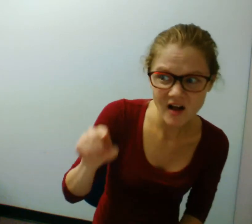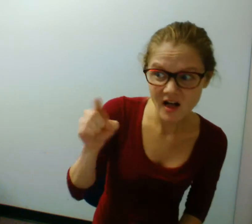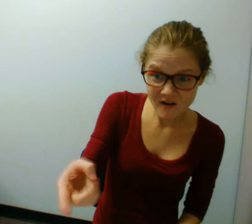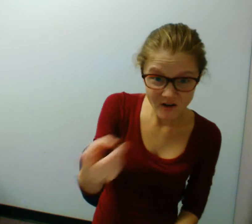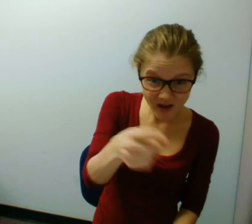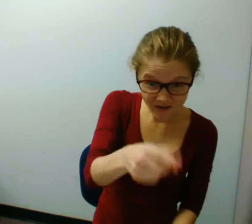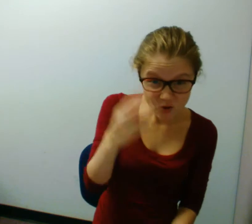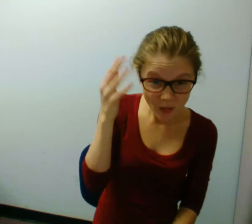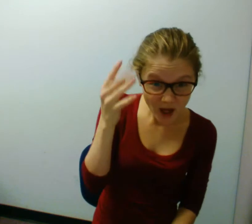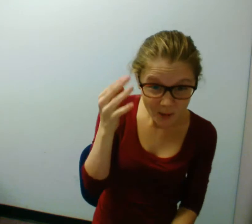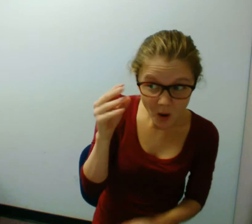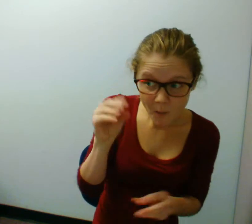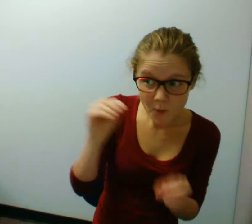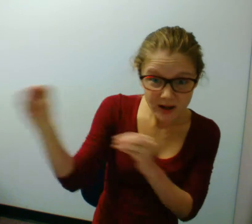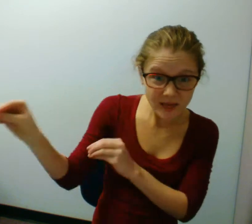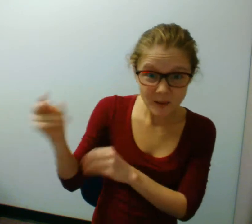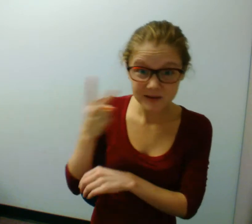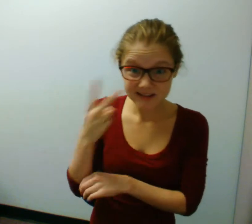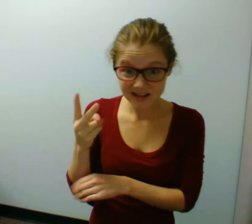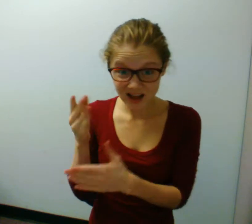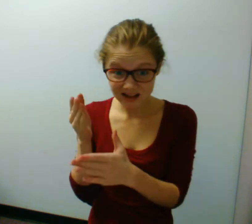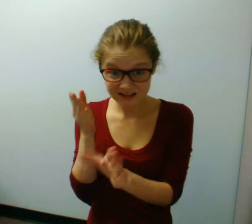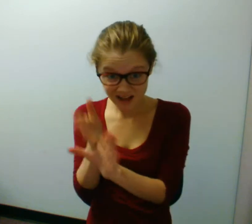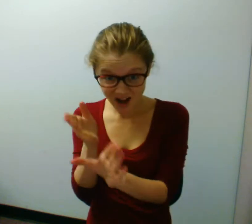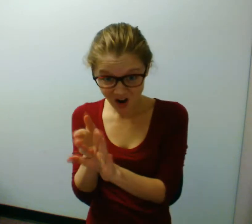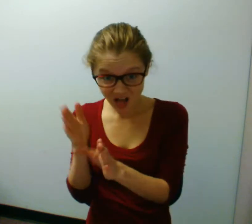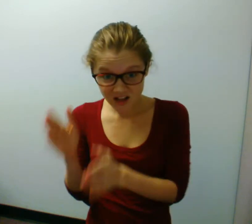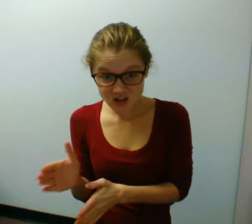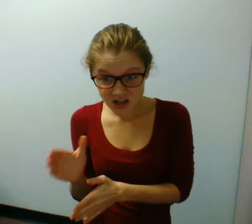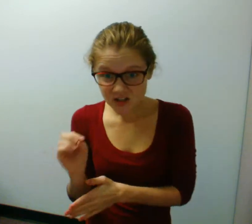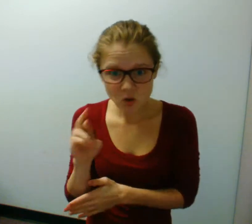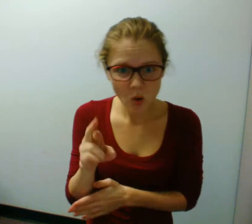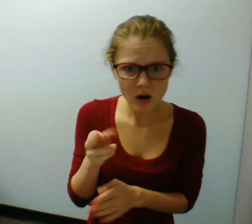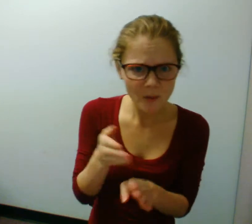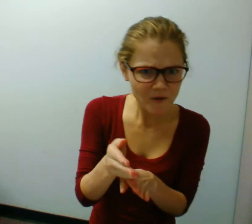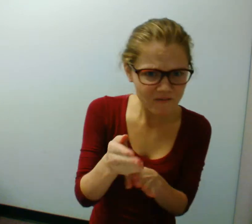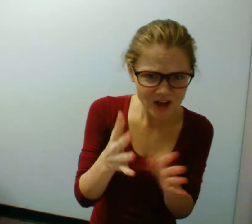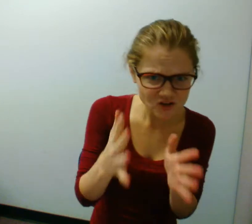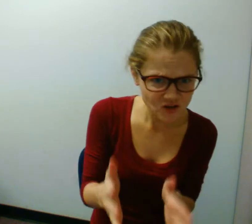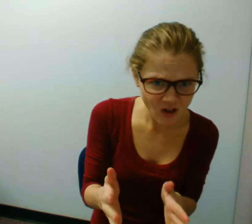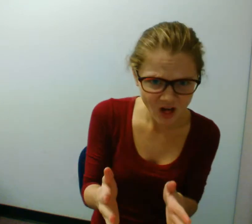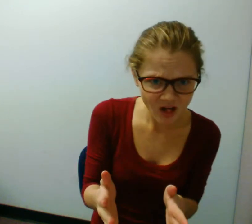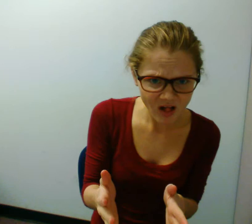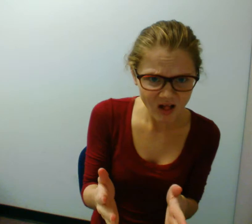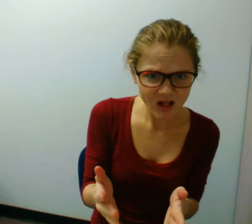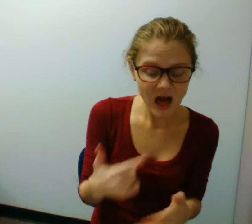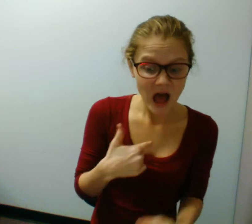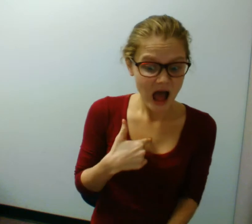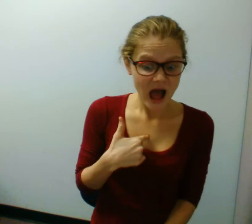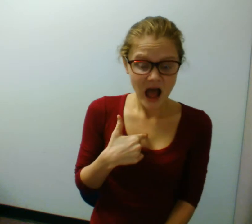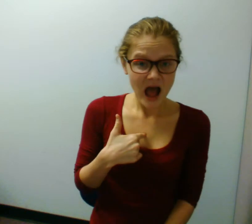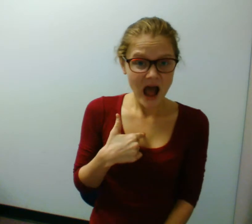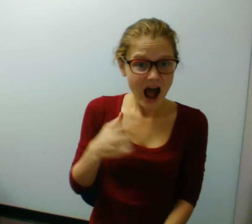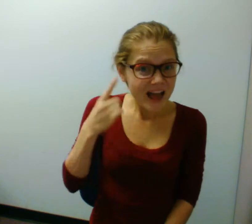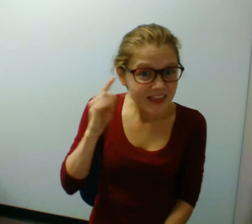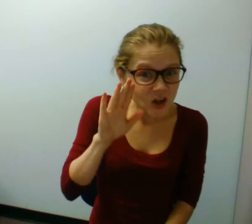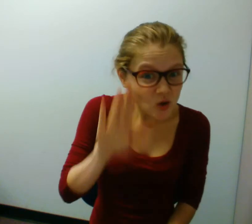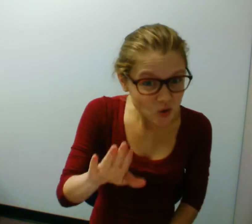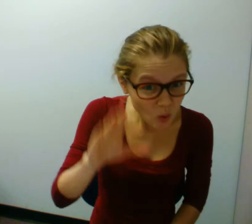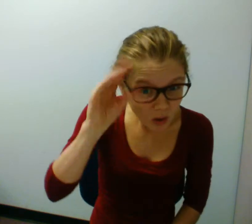them to see a psychologist or a professional? I think your boys really have